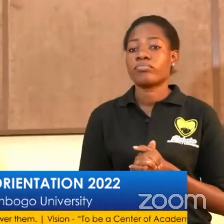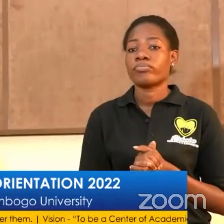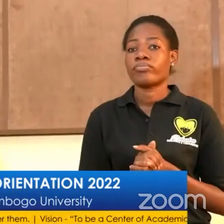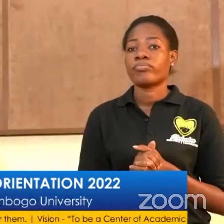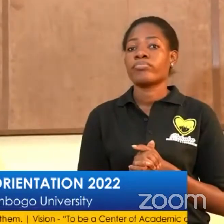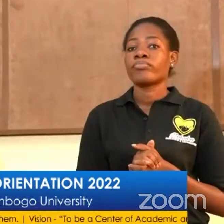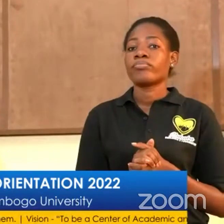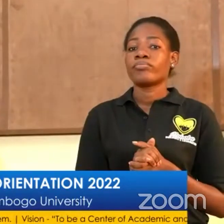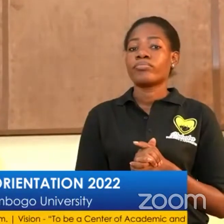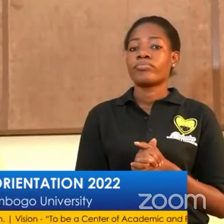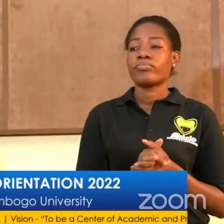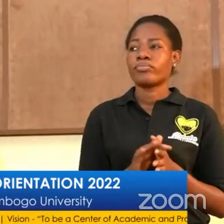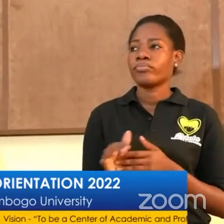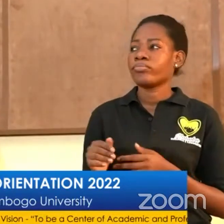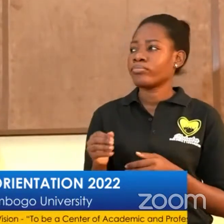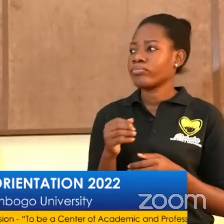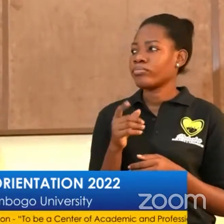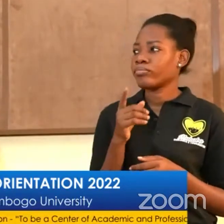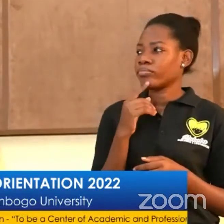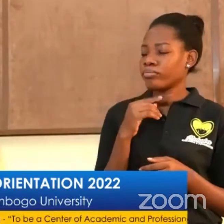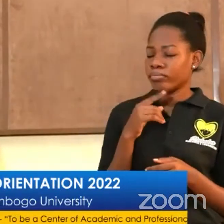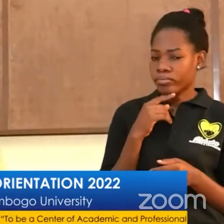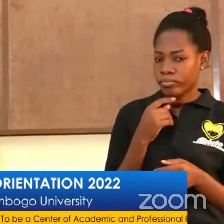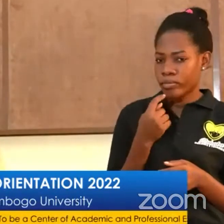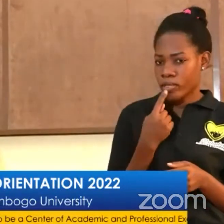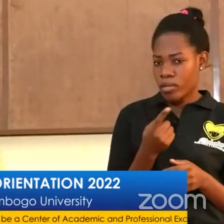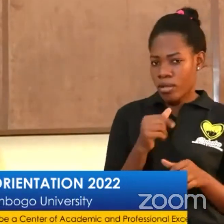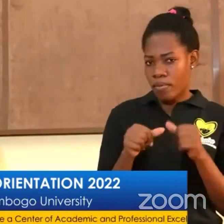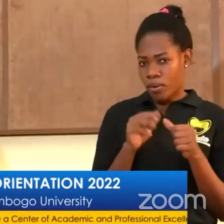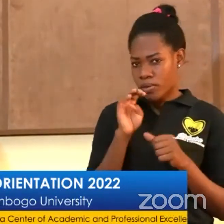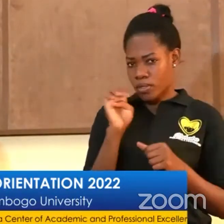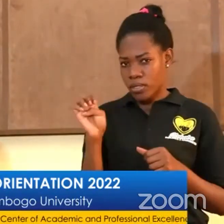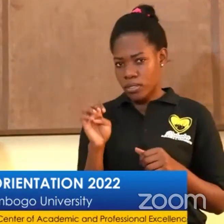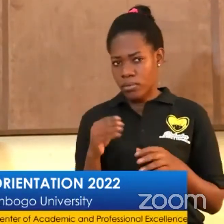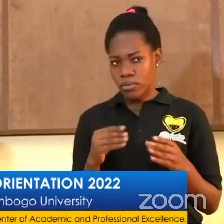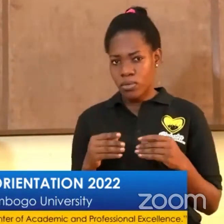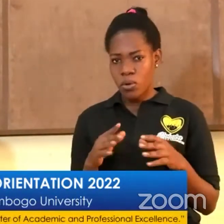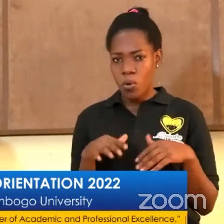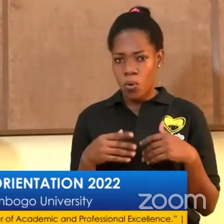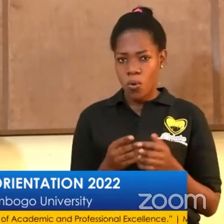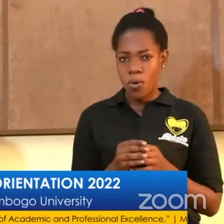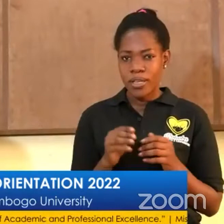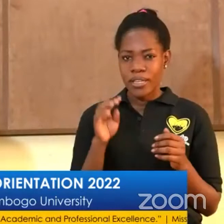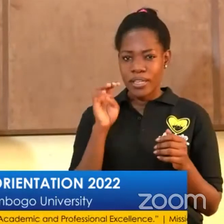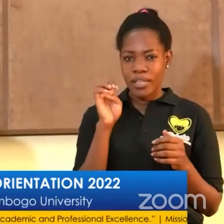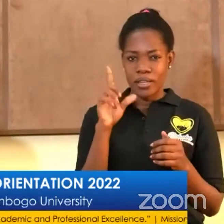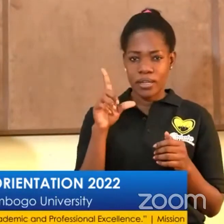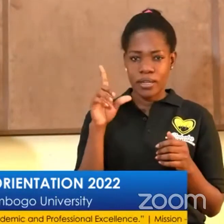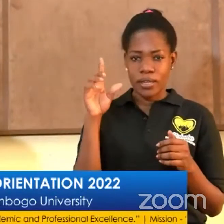for Francis was talking about e-resources or electronic resources.